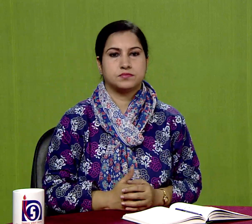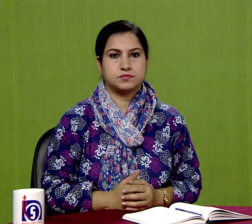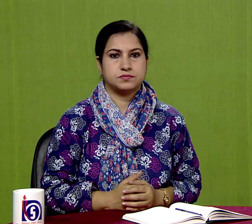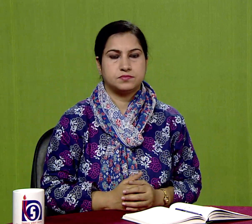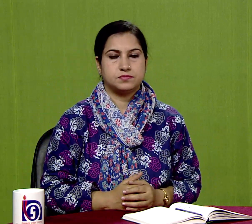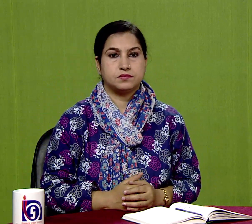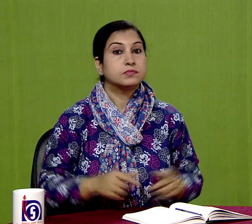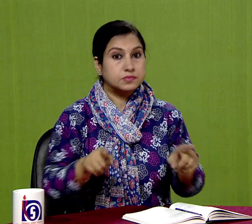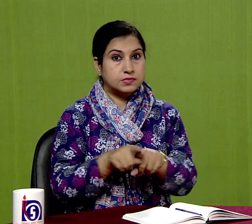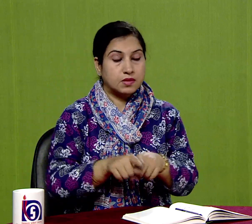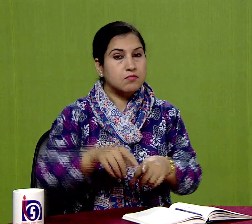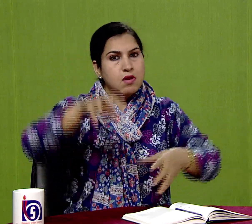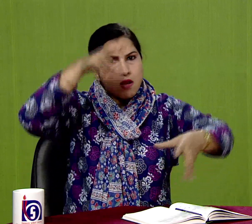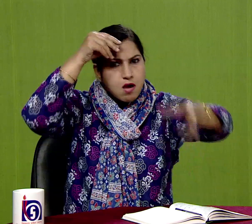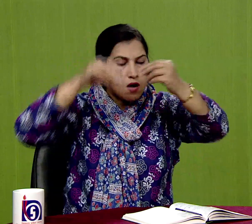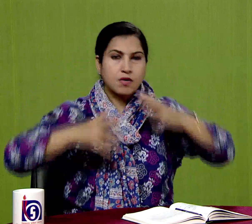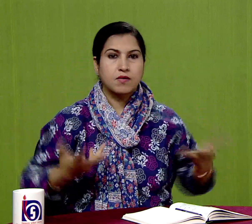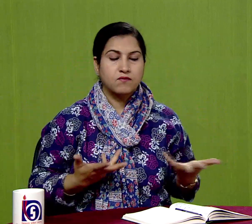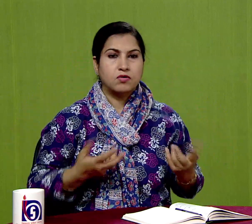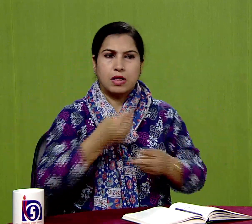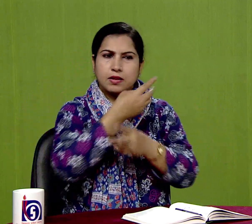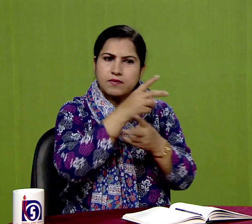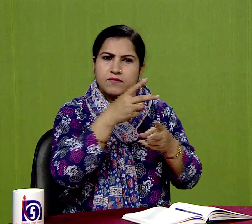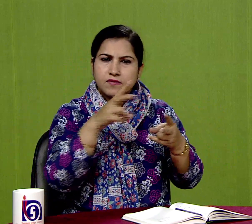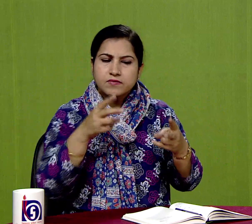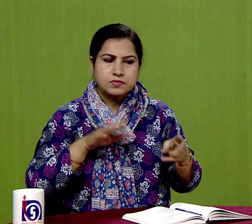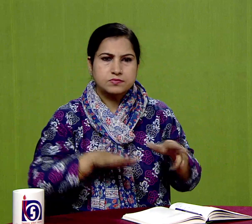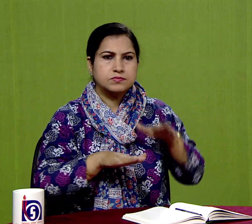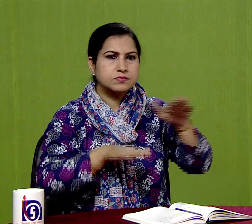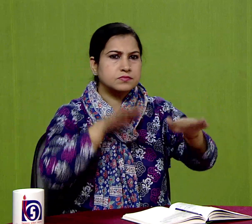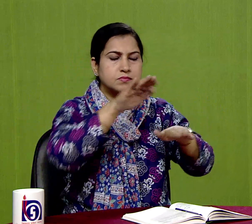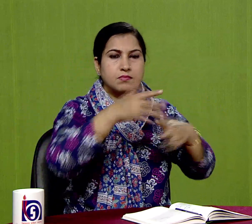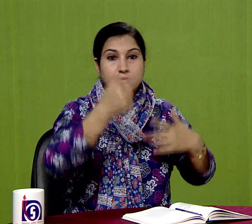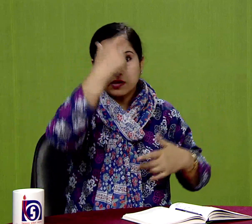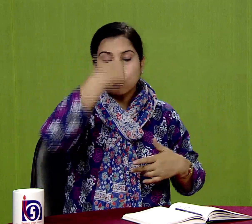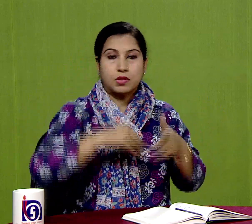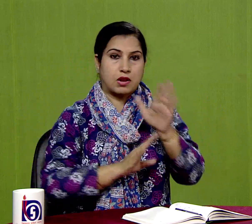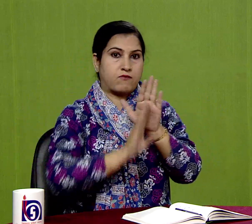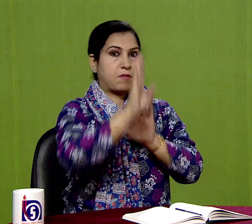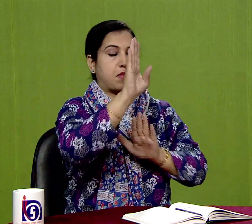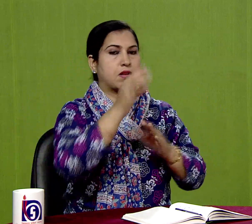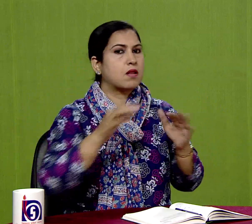We also learnt about the various stages of human development.